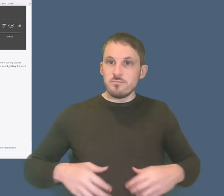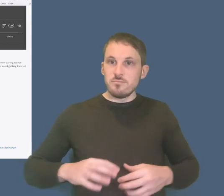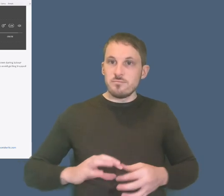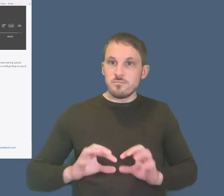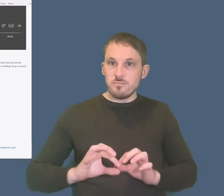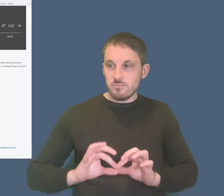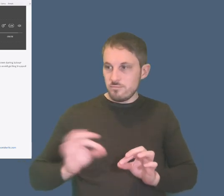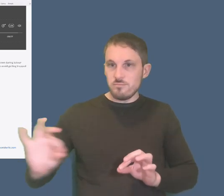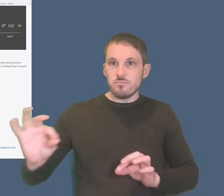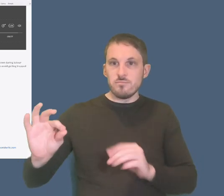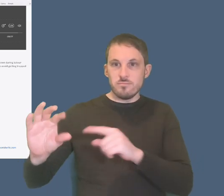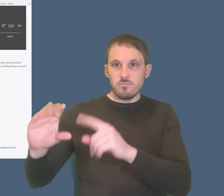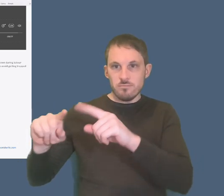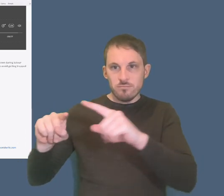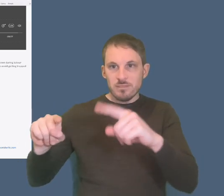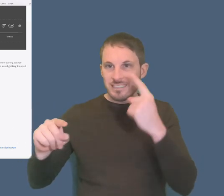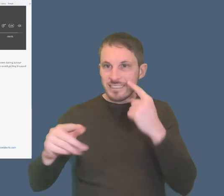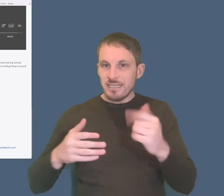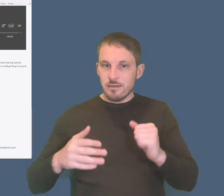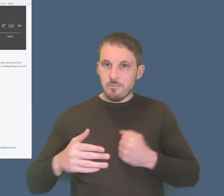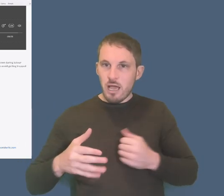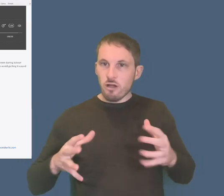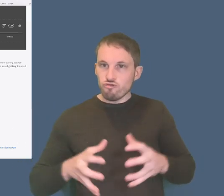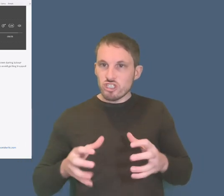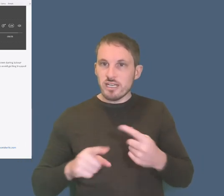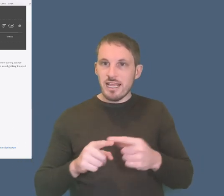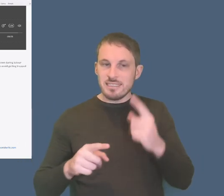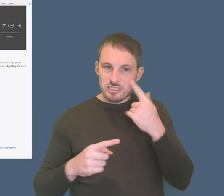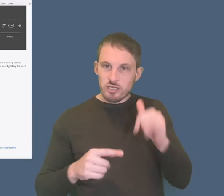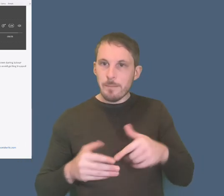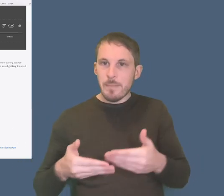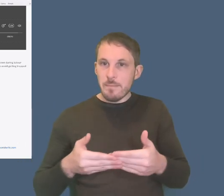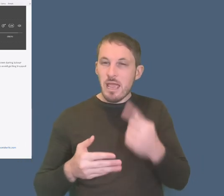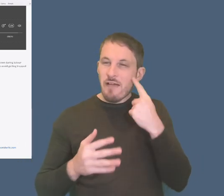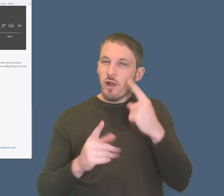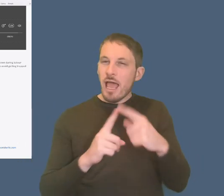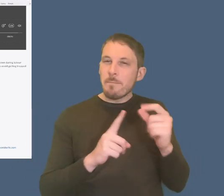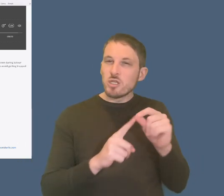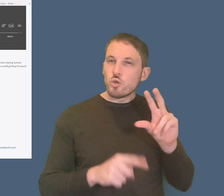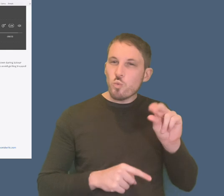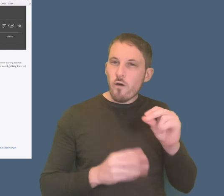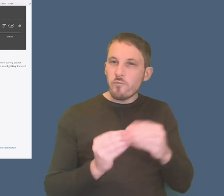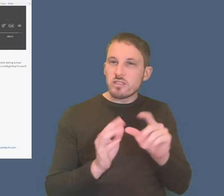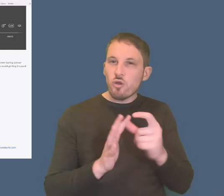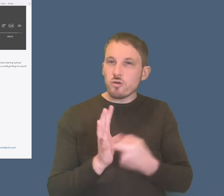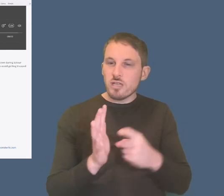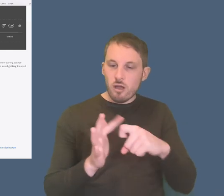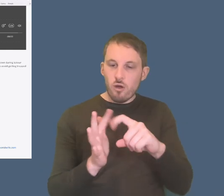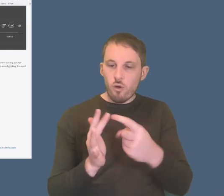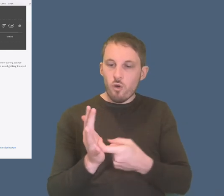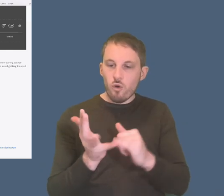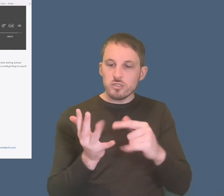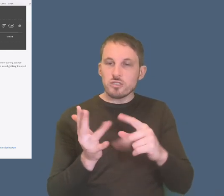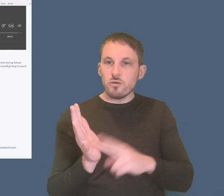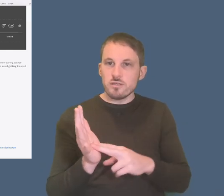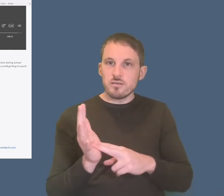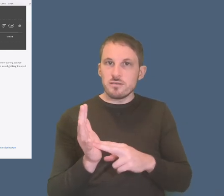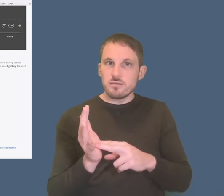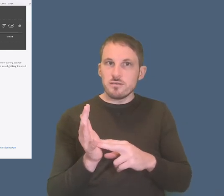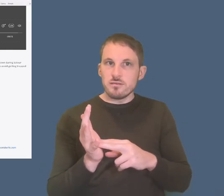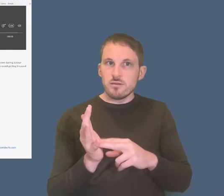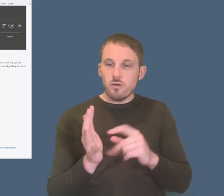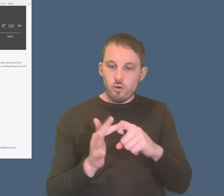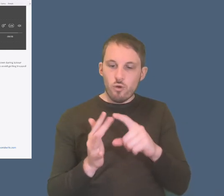to check your baby and contractions. And have a look at episode 12 with Dr. Kirsten Small for information on that